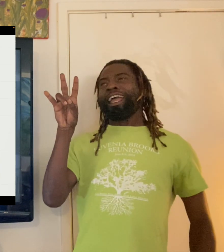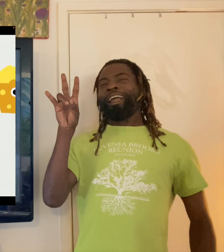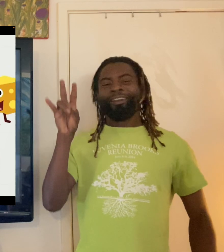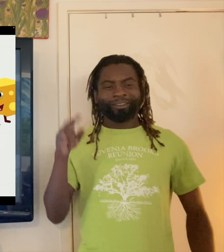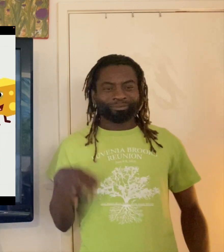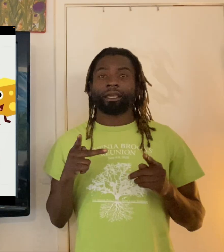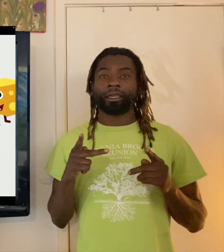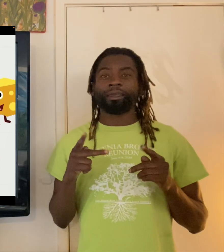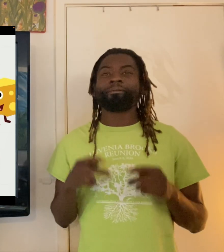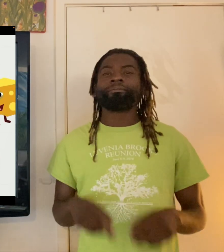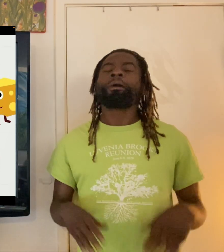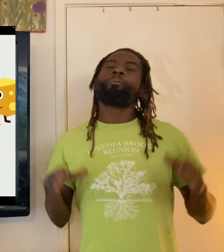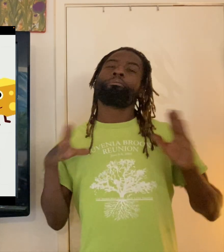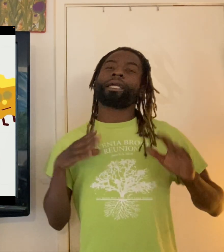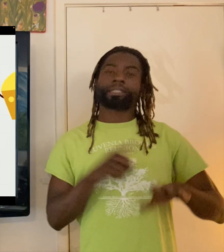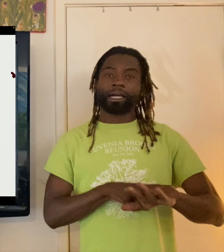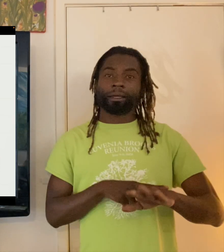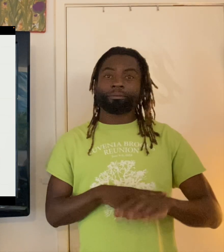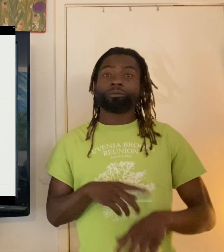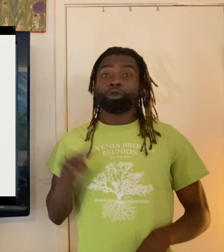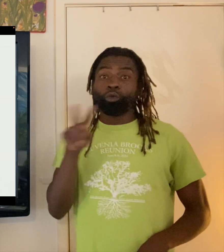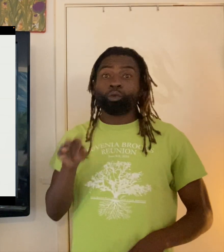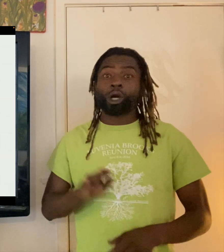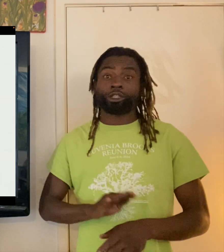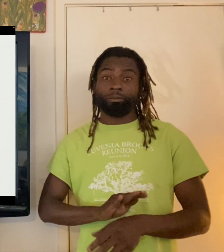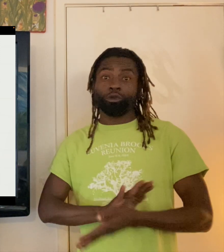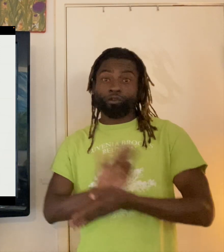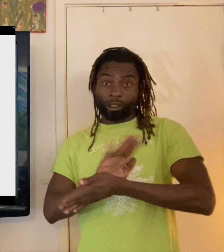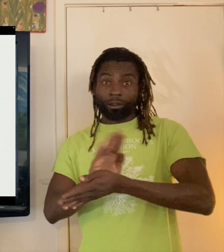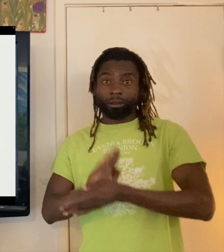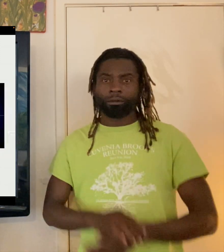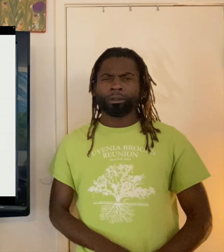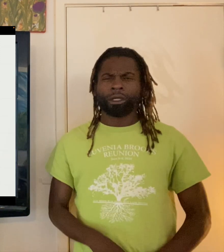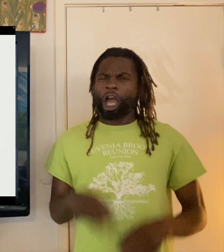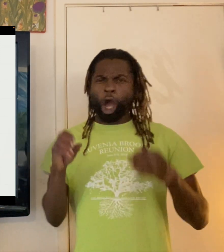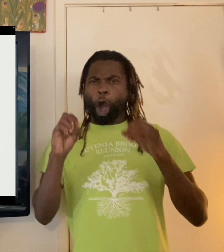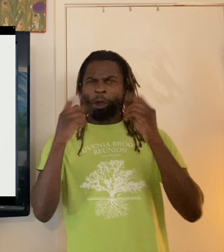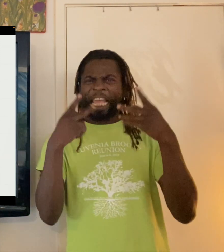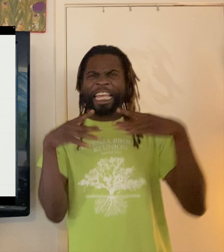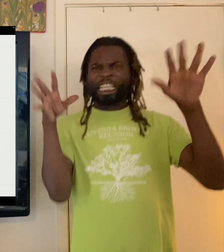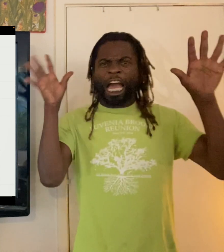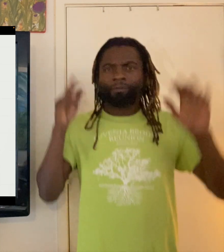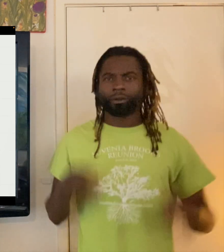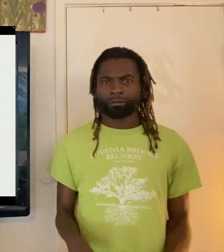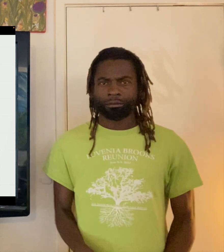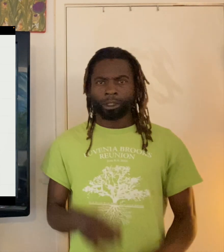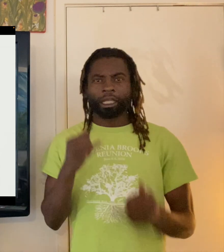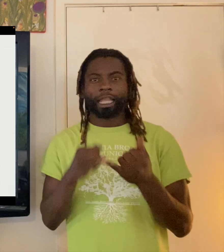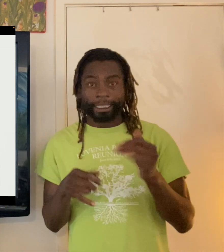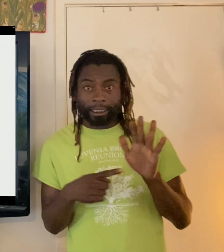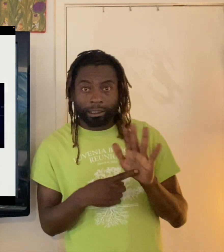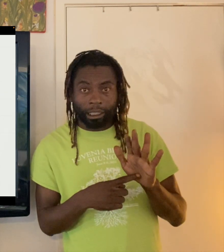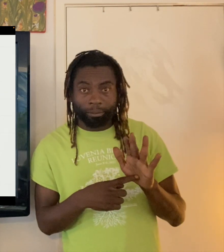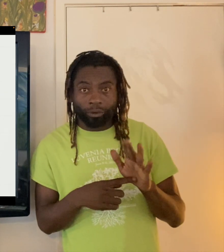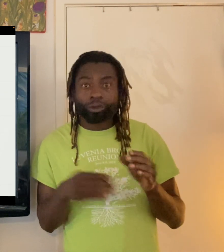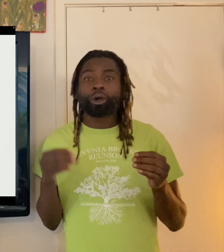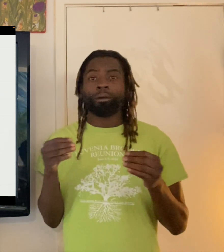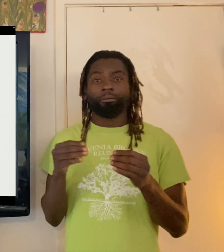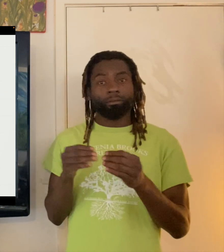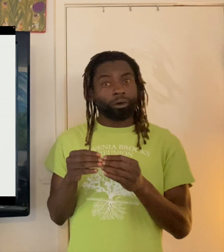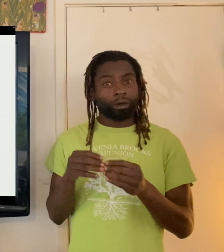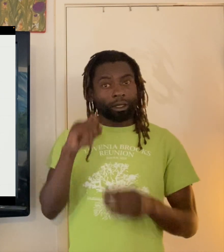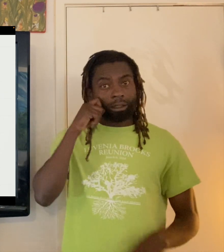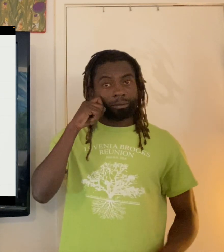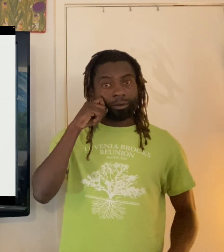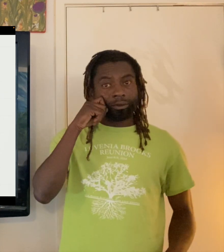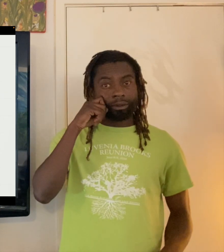7. 7! Okay, let's take a break and watch a movie. Okay, that's enough. Last one with